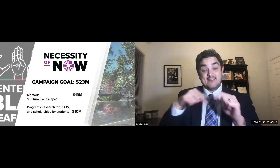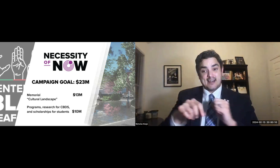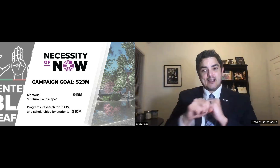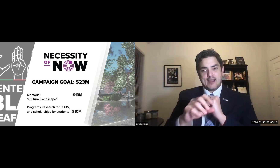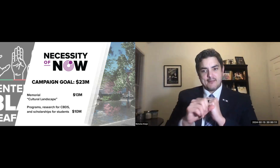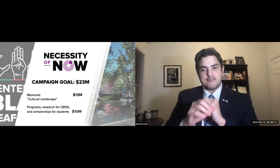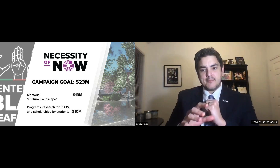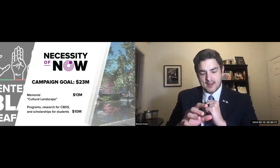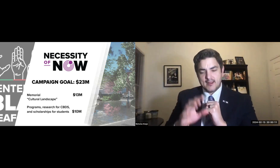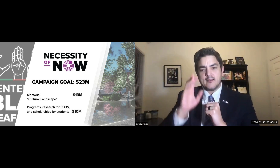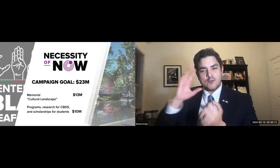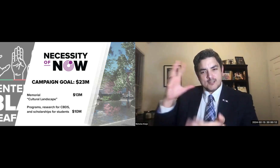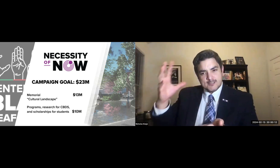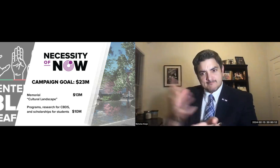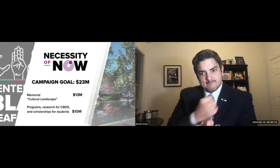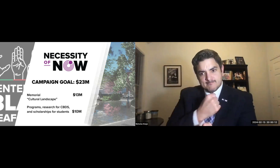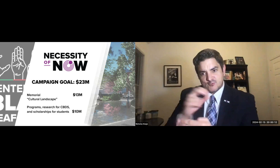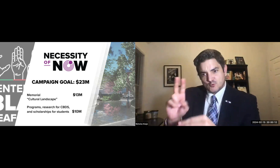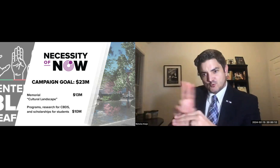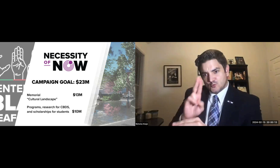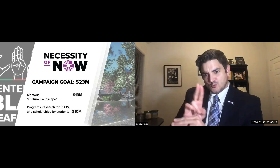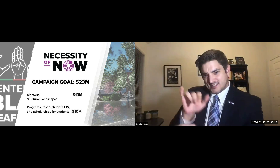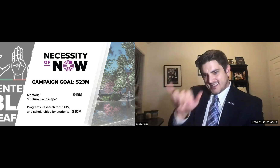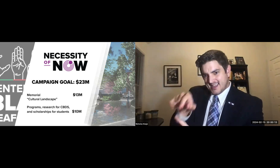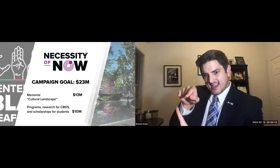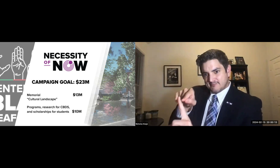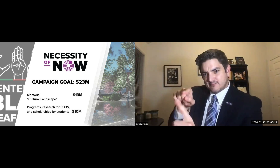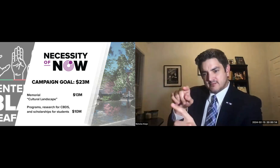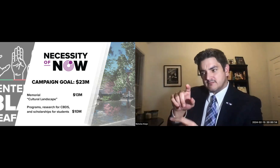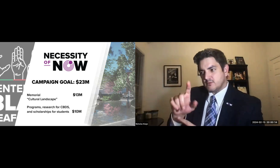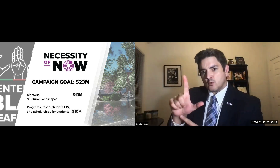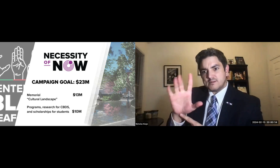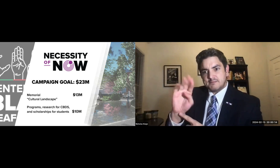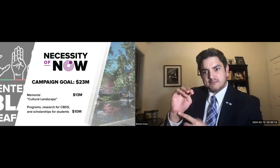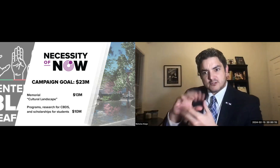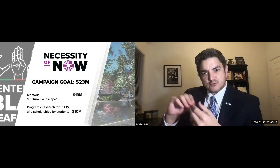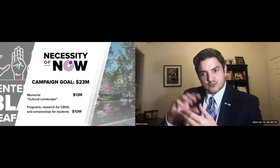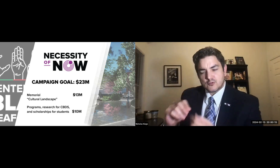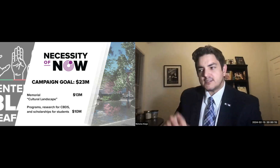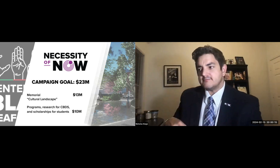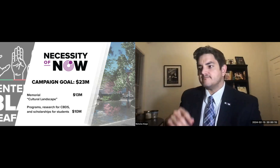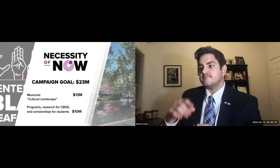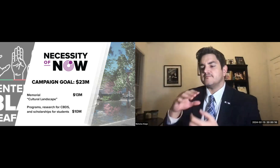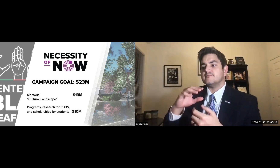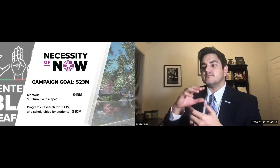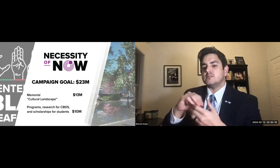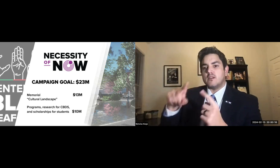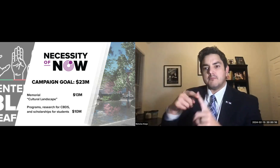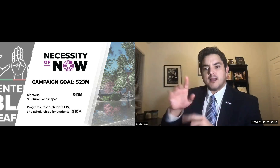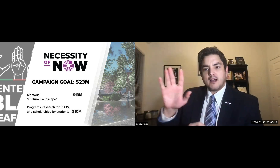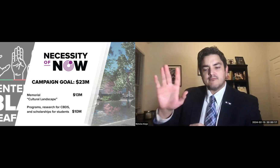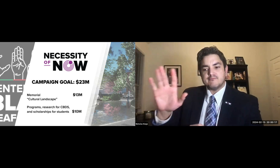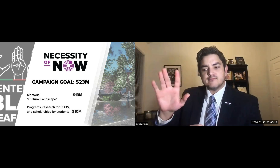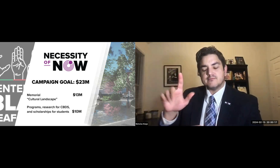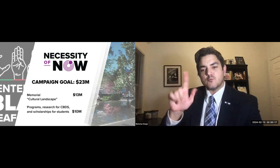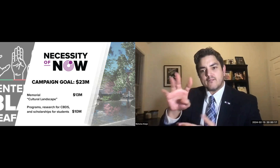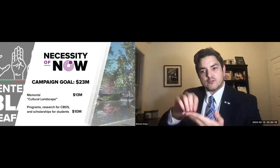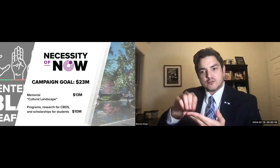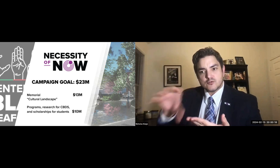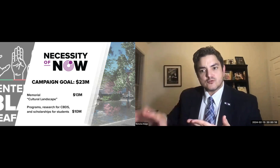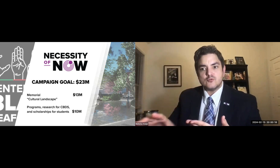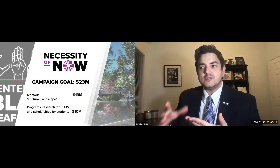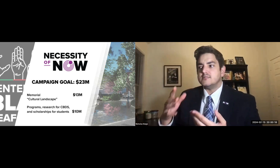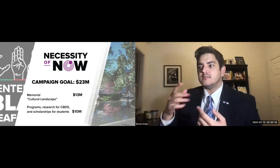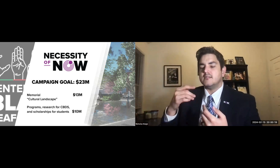means. So the Necessity of Now campaign does that for me. We're going to use that $23